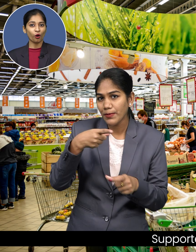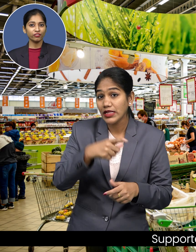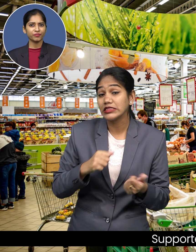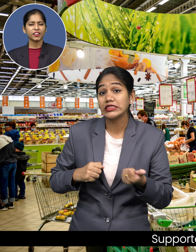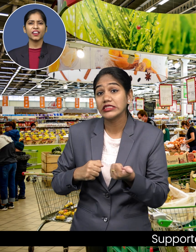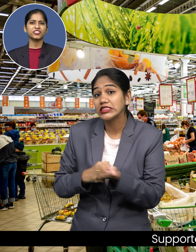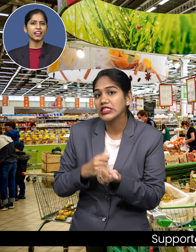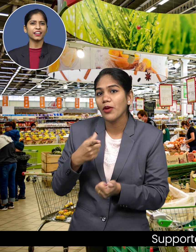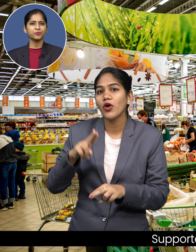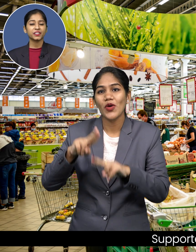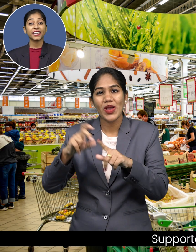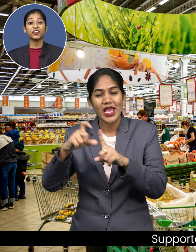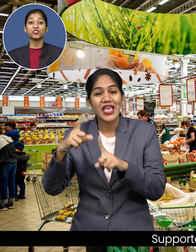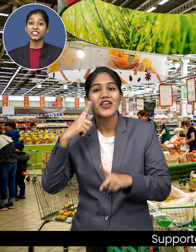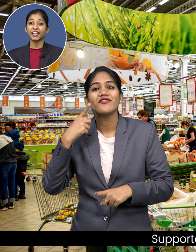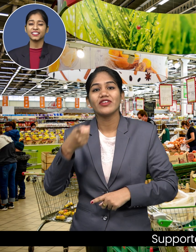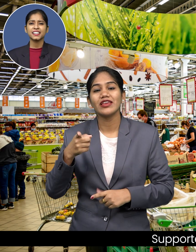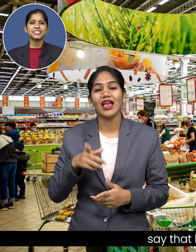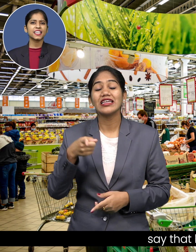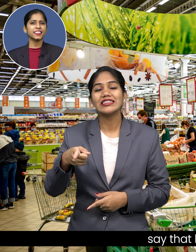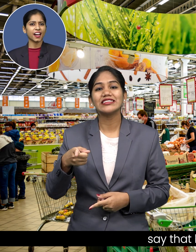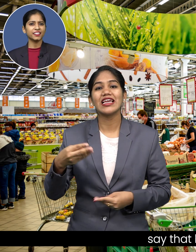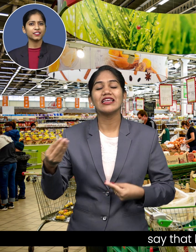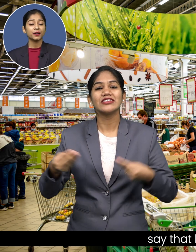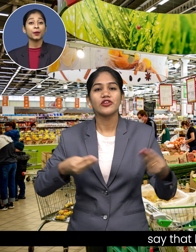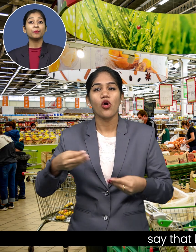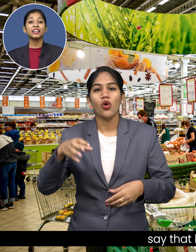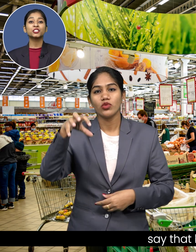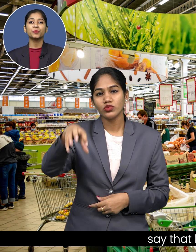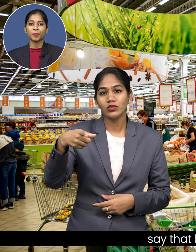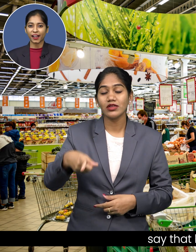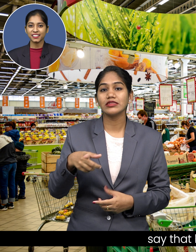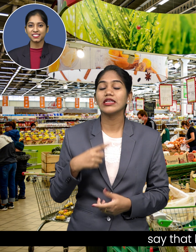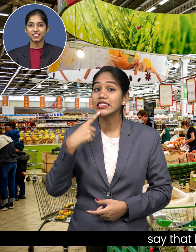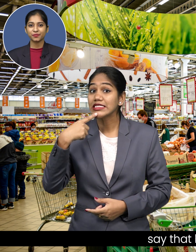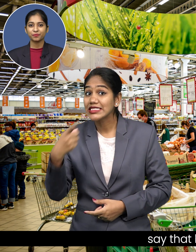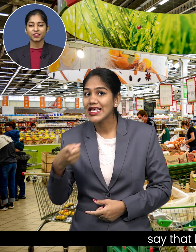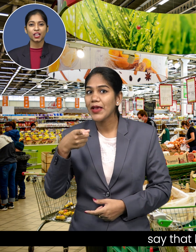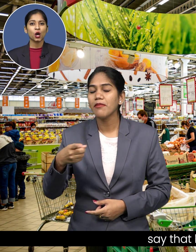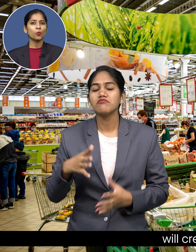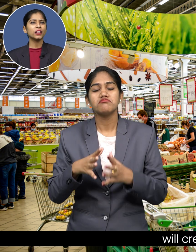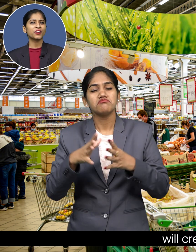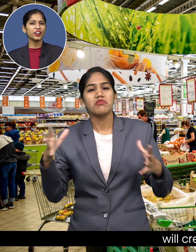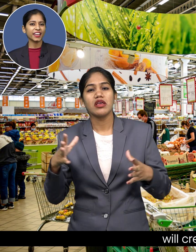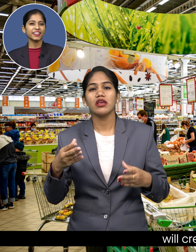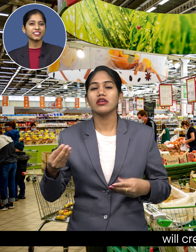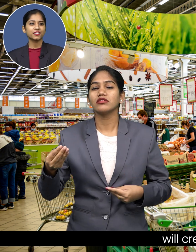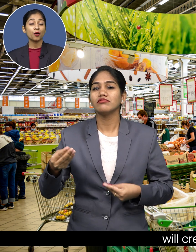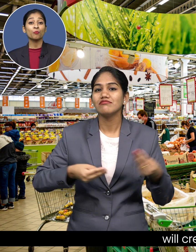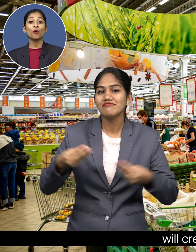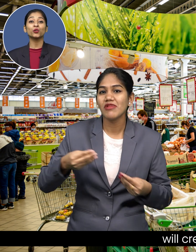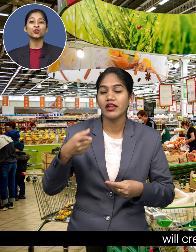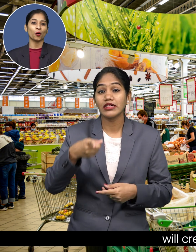Supporters of FDI in retail say that big supermarkets will